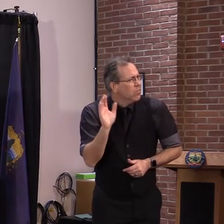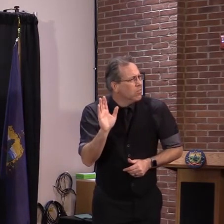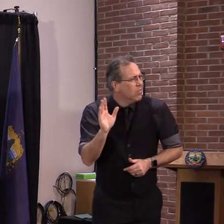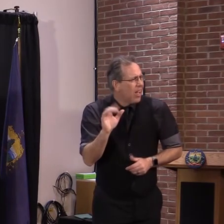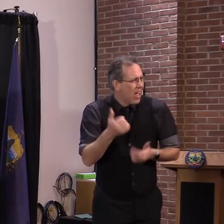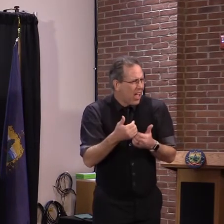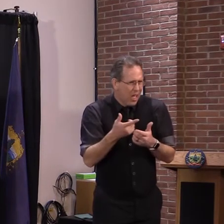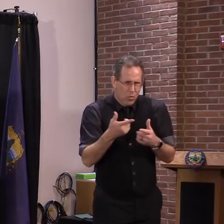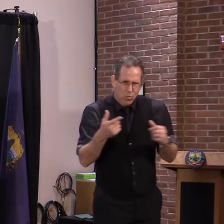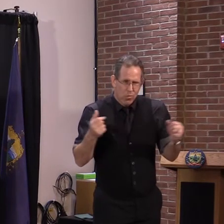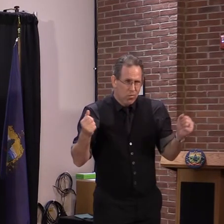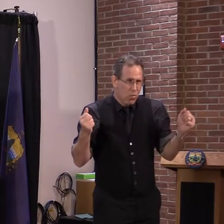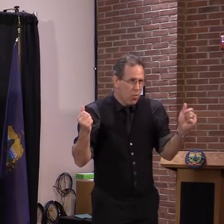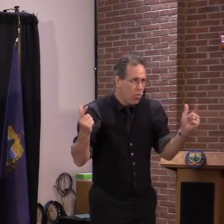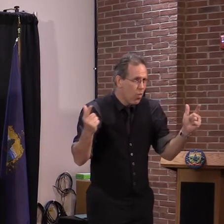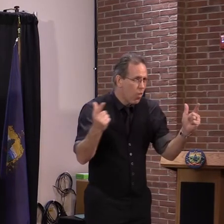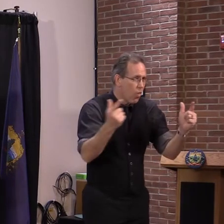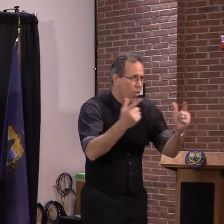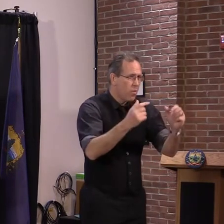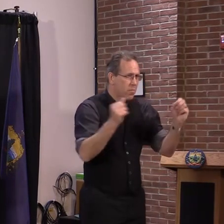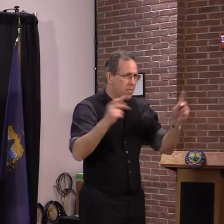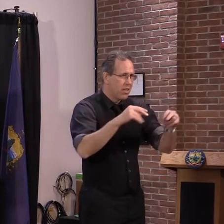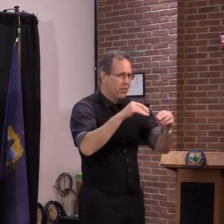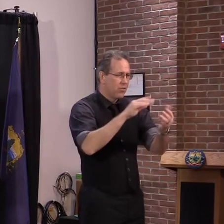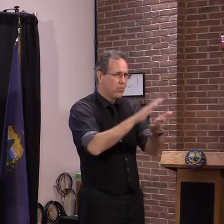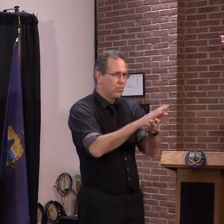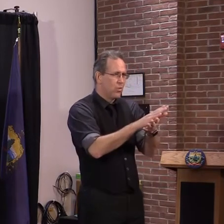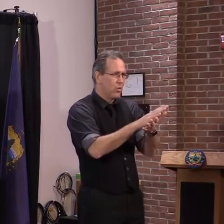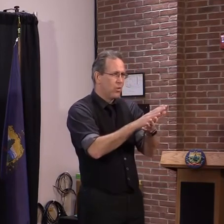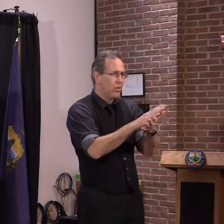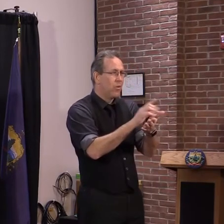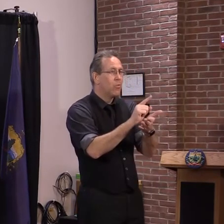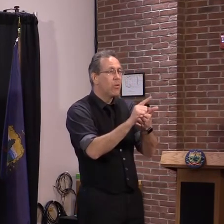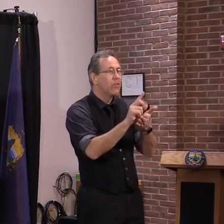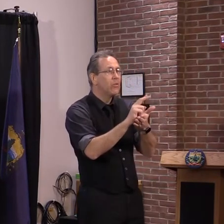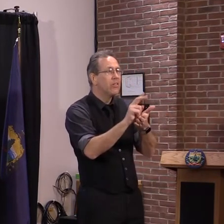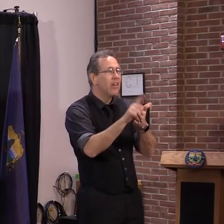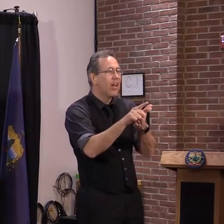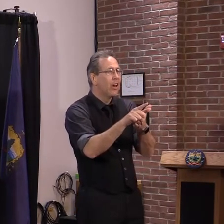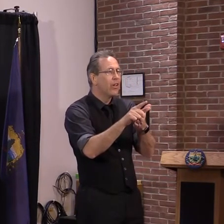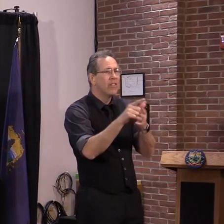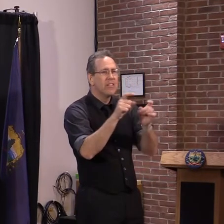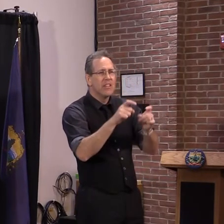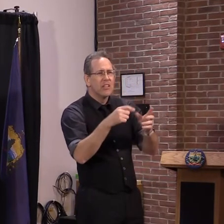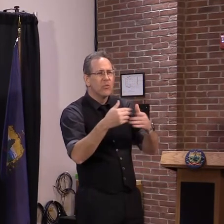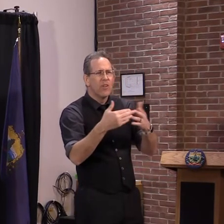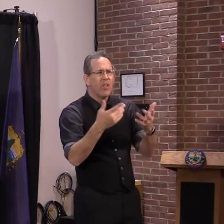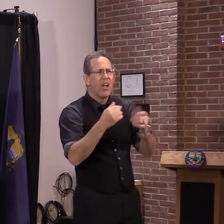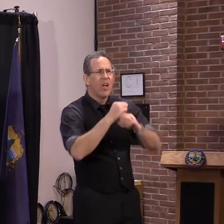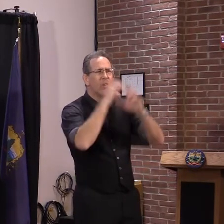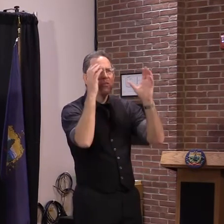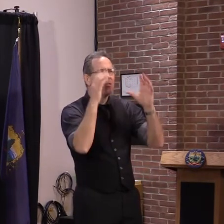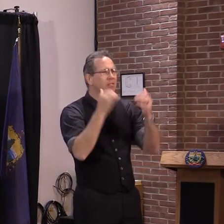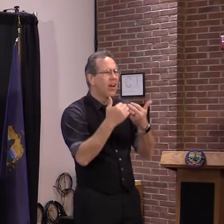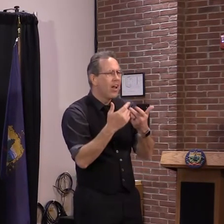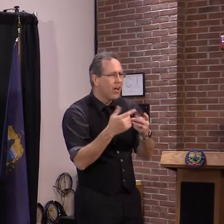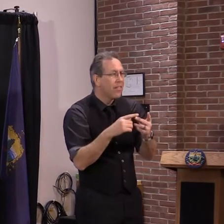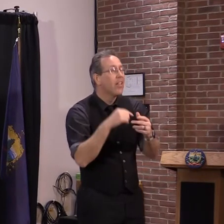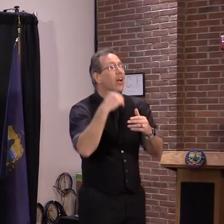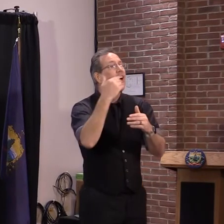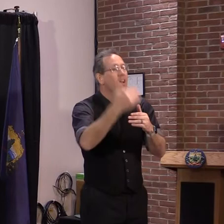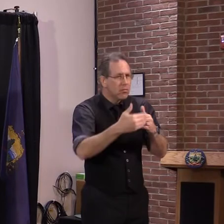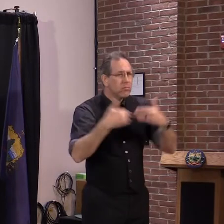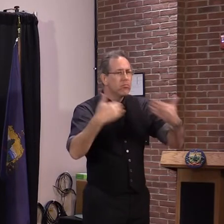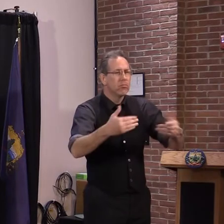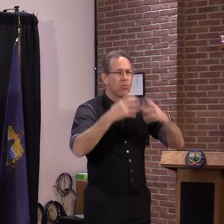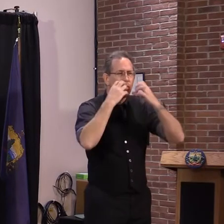after break and sort of going through those days that they might need to be doing their second tests or whatever before germs start to spread that everybody's collected